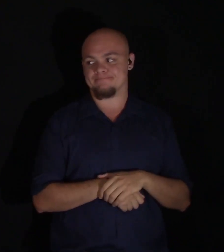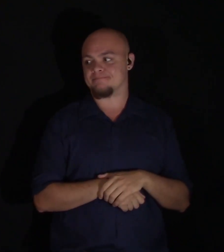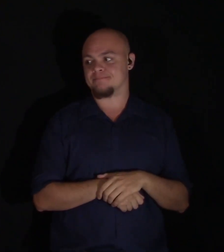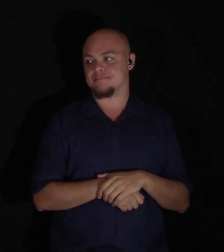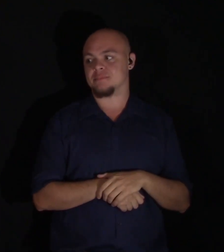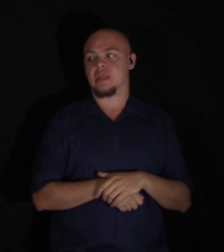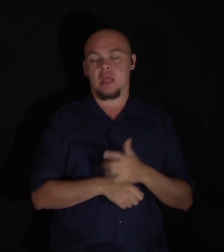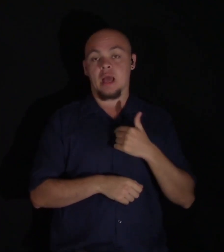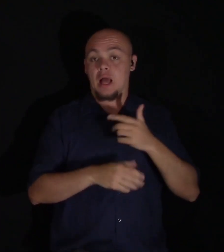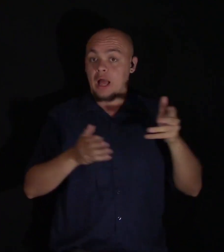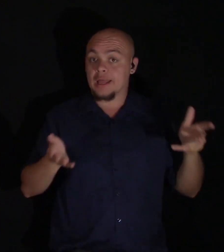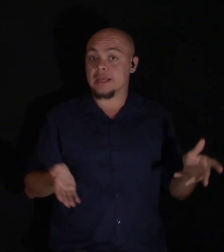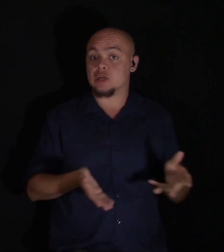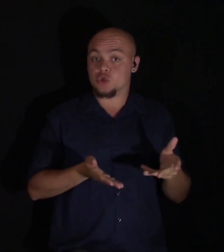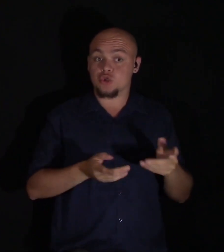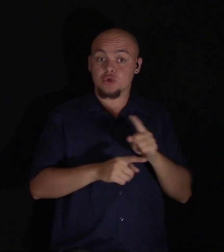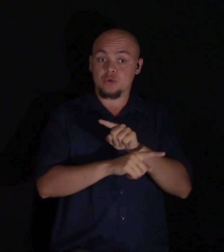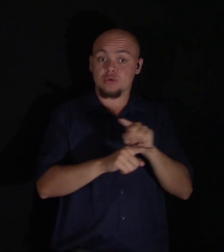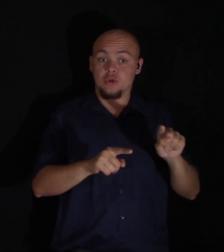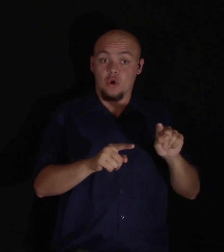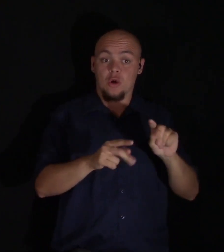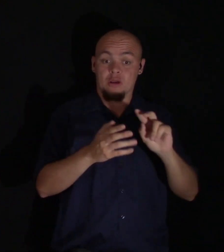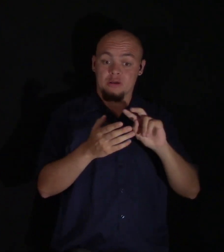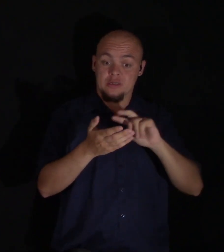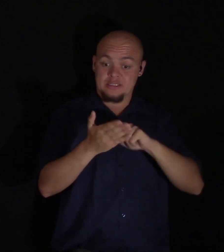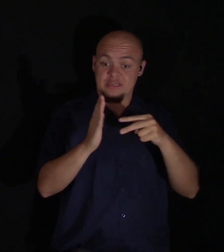I urge you to change your definition to